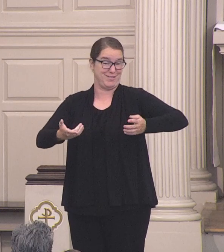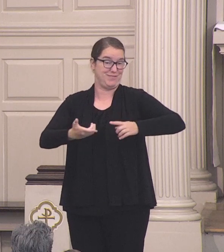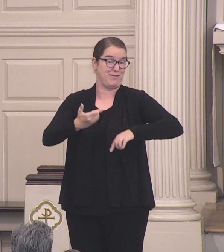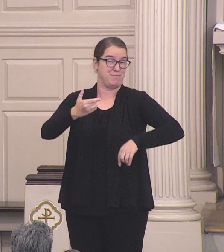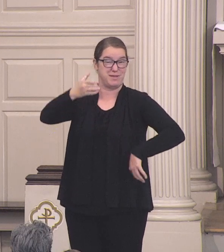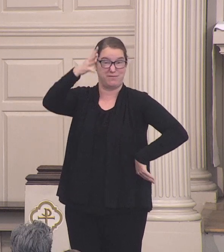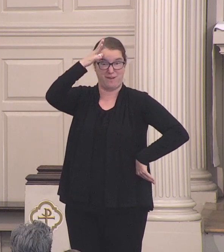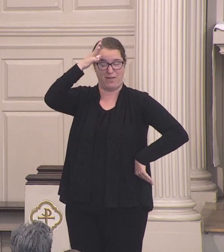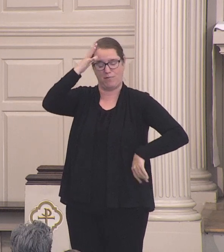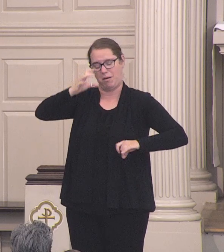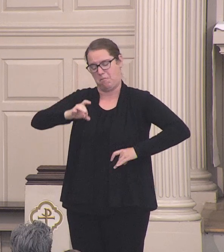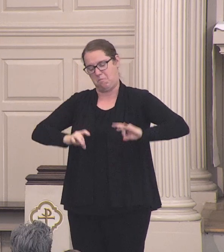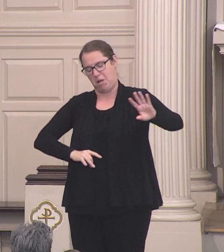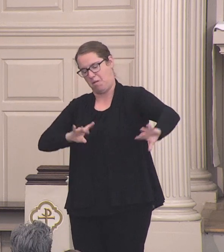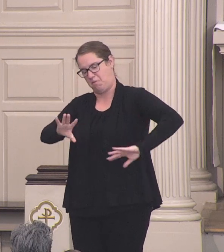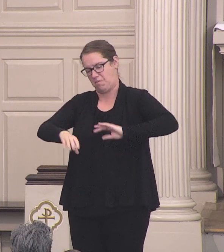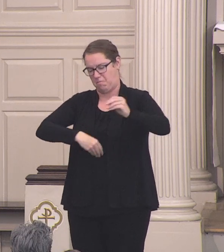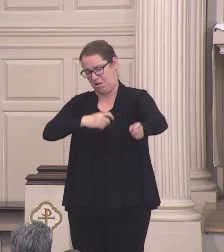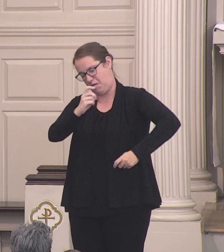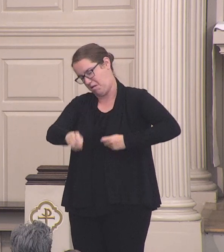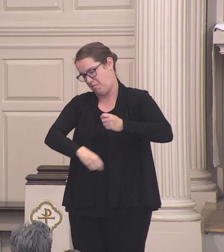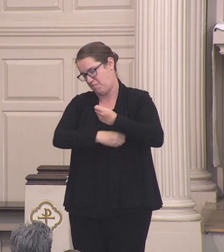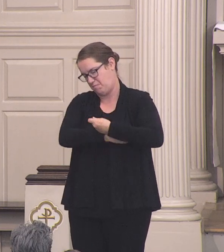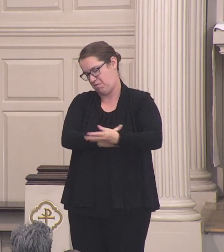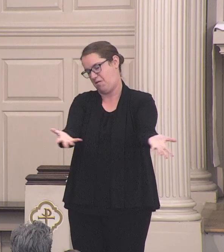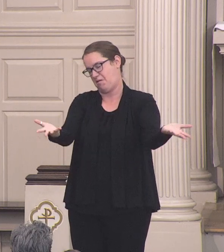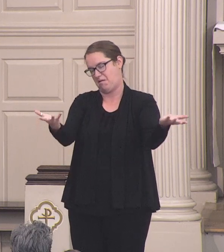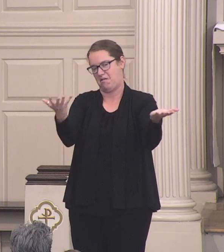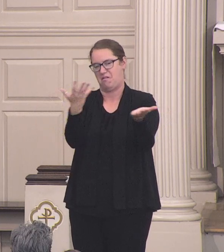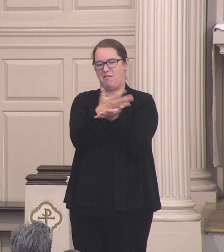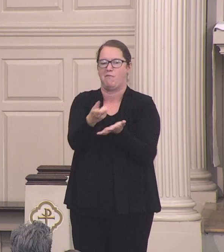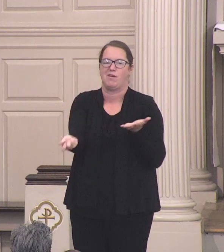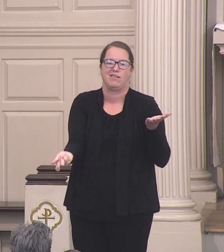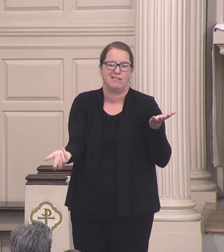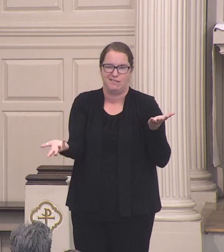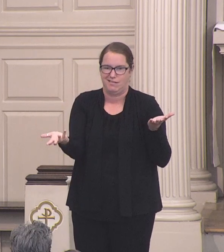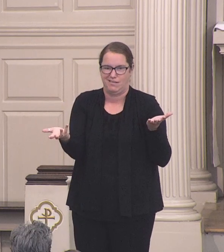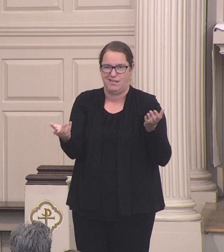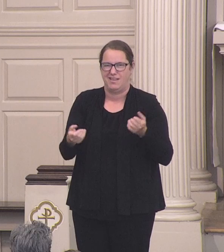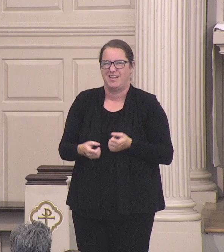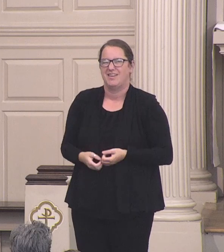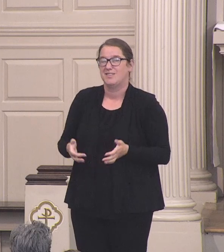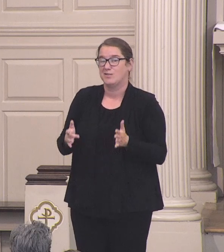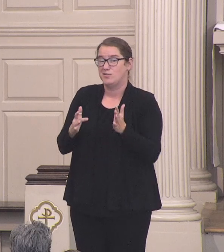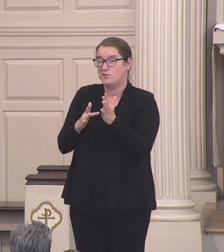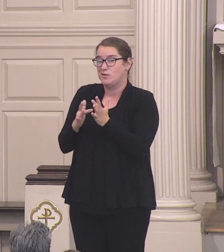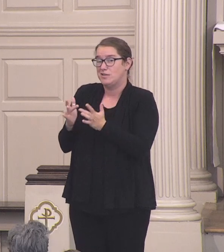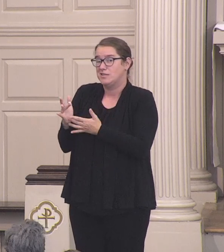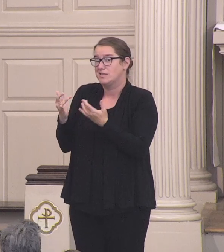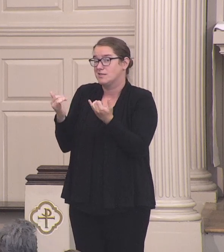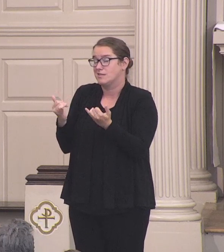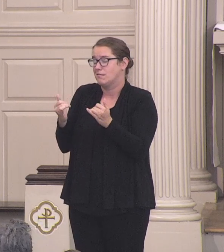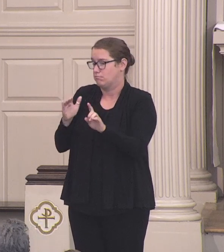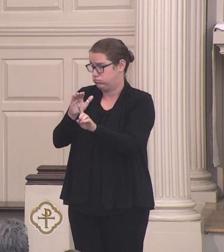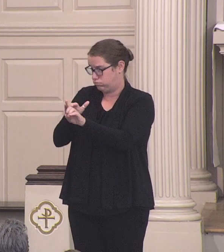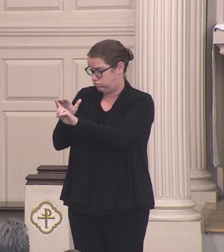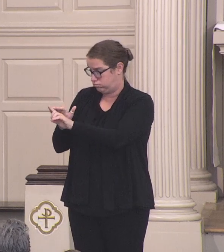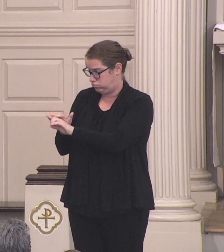Wastefulness. So Jesus says, gather the fragments left over so that nothing will be